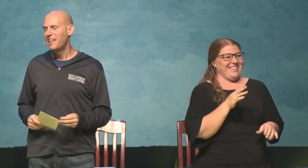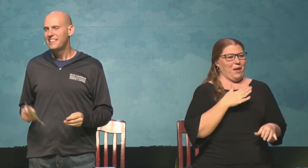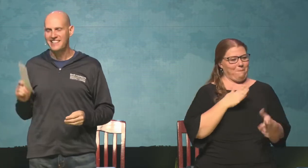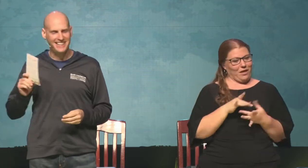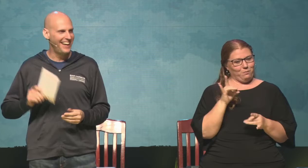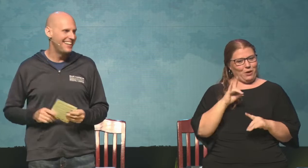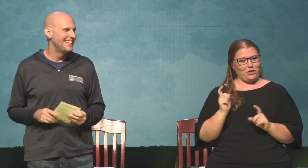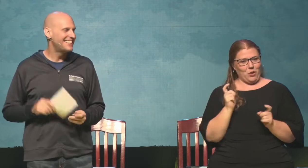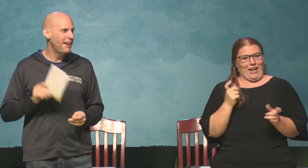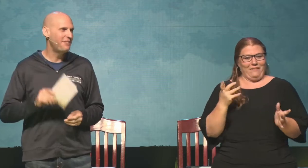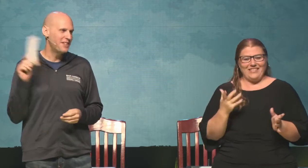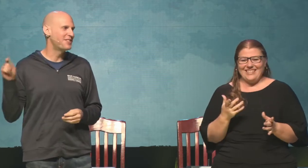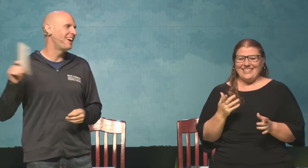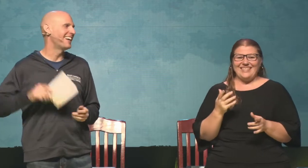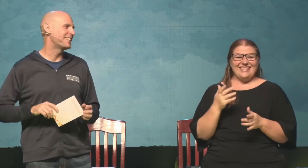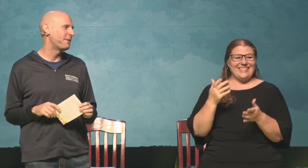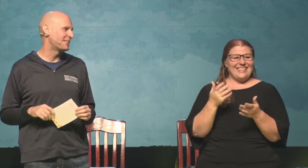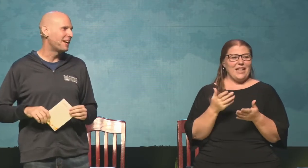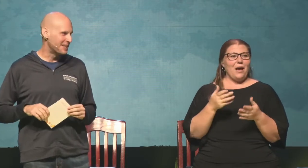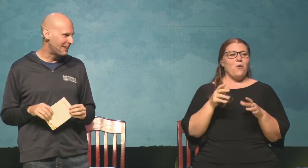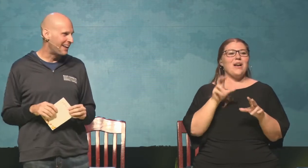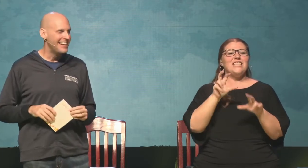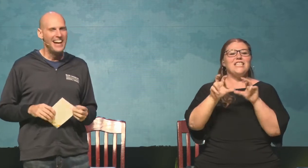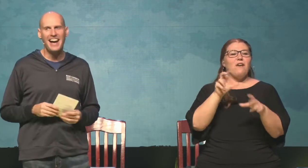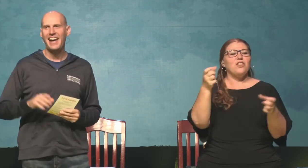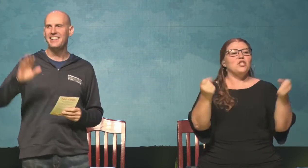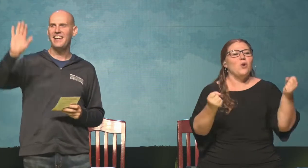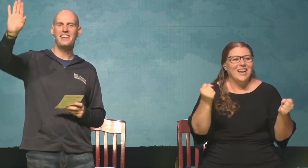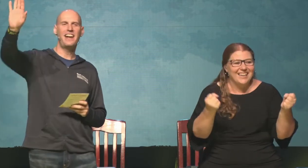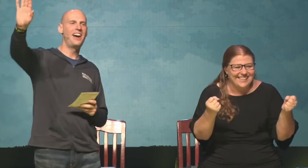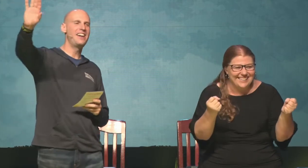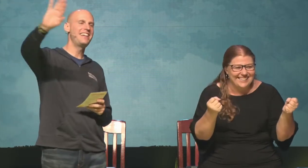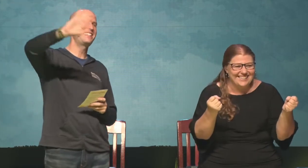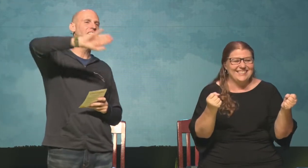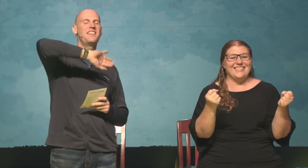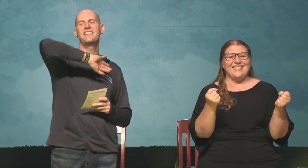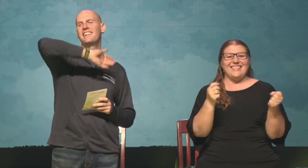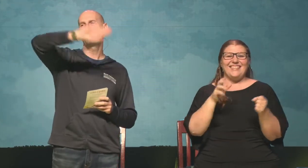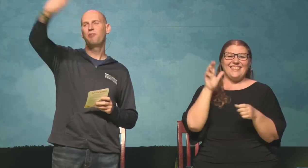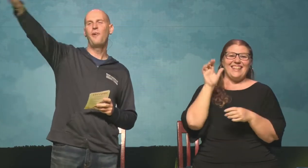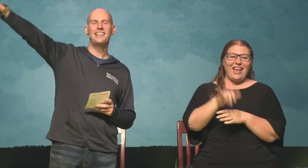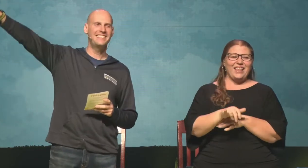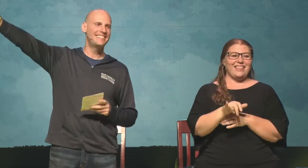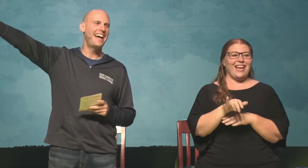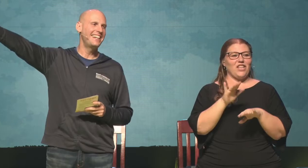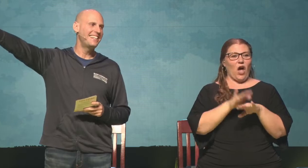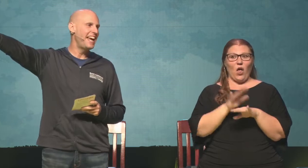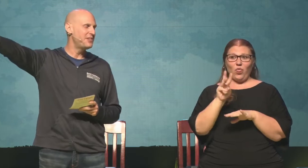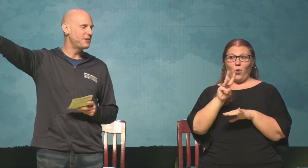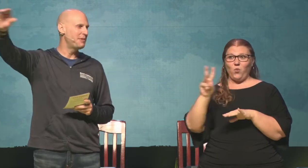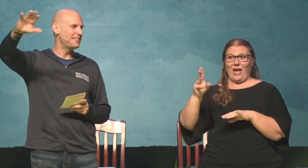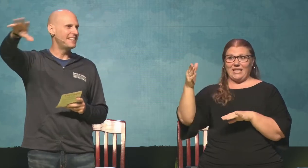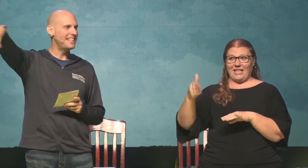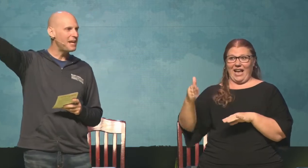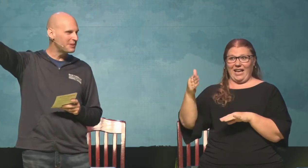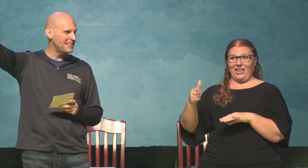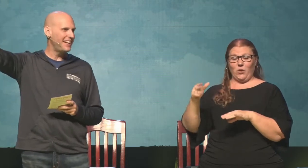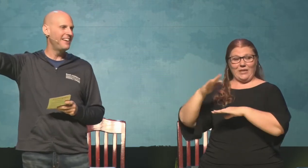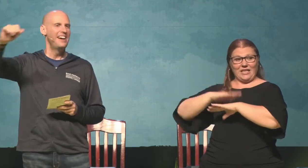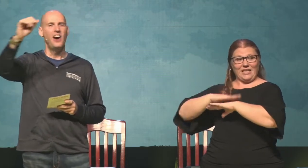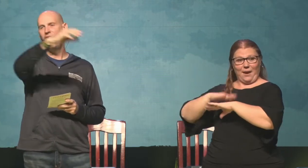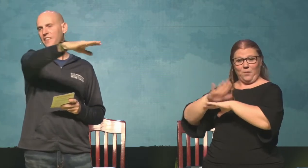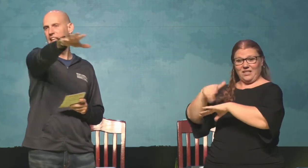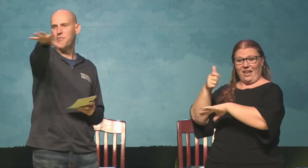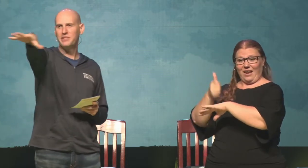gift. Stuff the truck is what we're talking about. And it's on the west side in the atrium. You'll see the tables